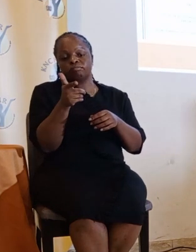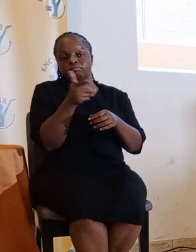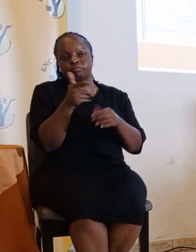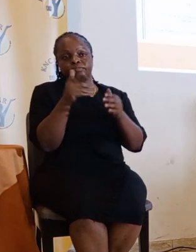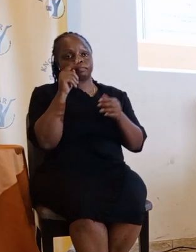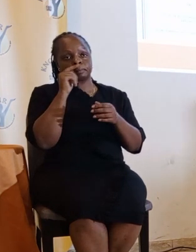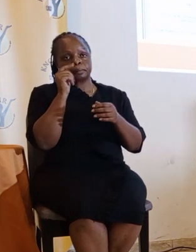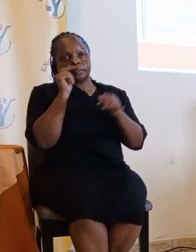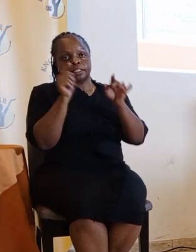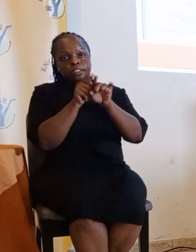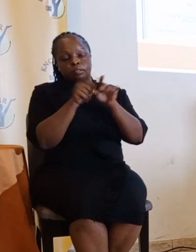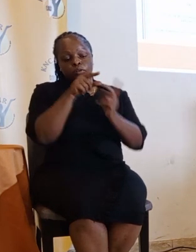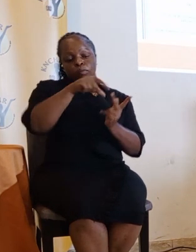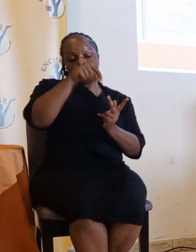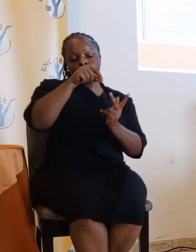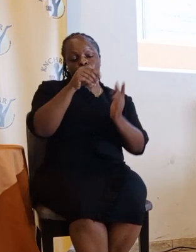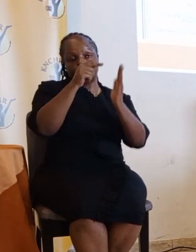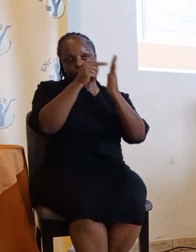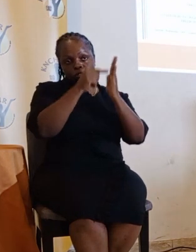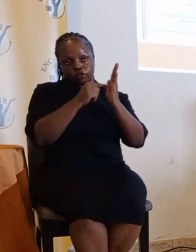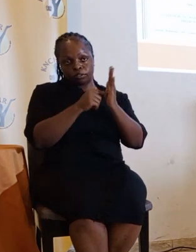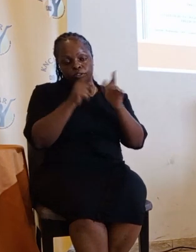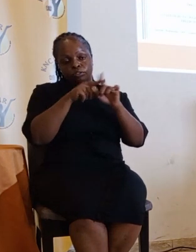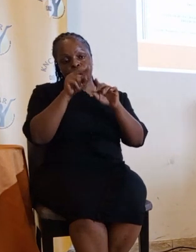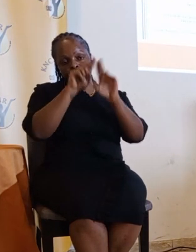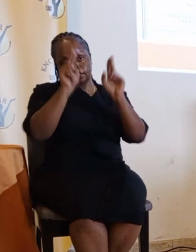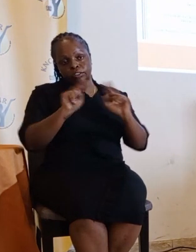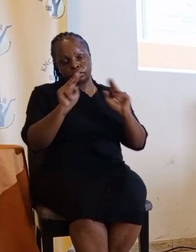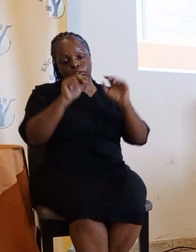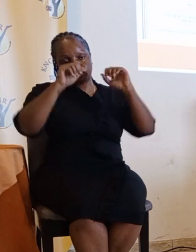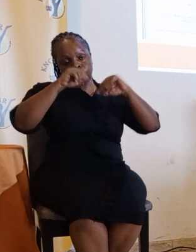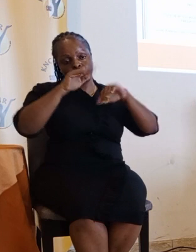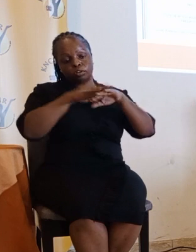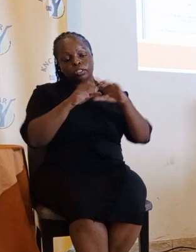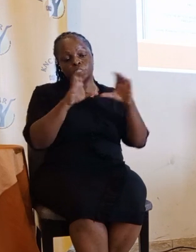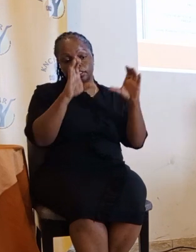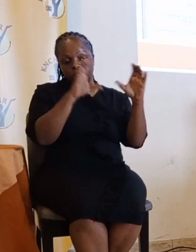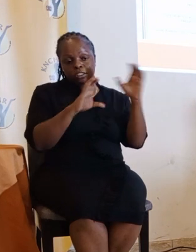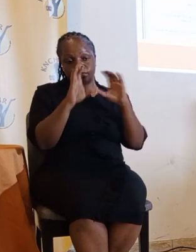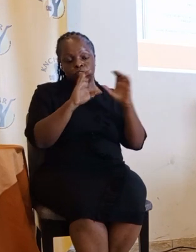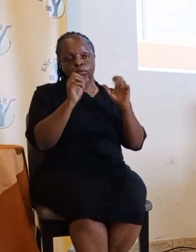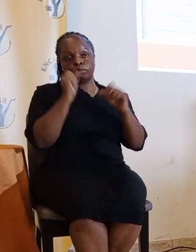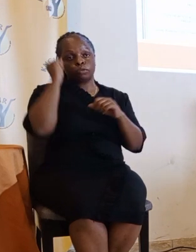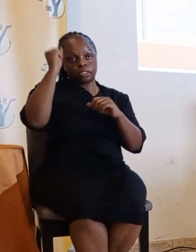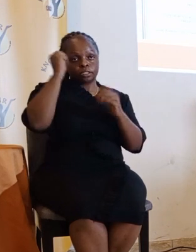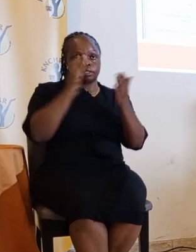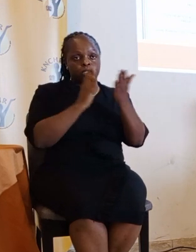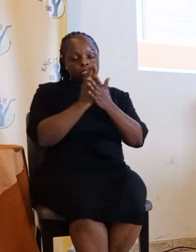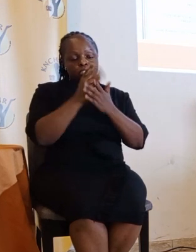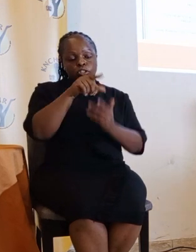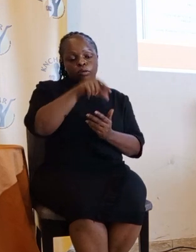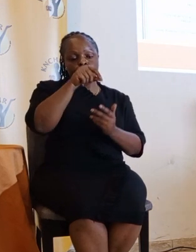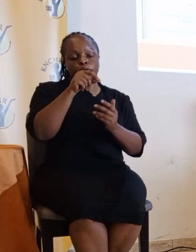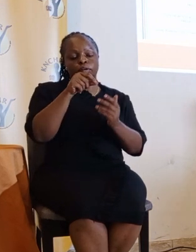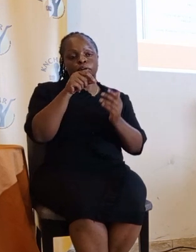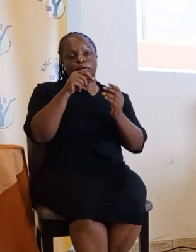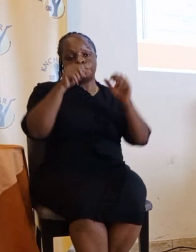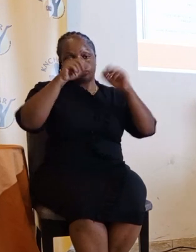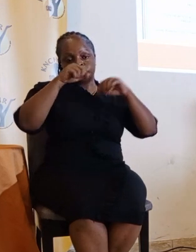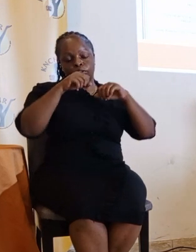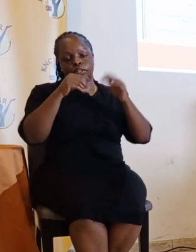Second Optional Protocol to the International Covenant on Civil and Political Rights, the Optional Protocol to the